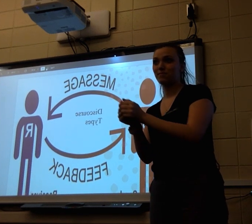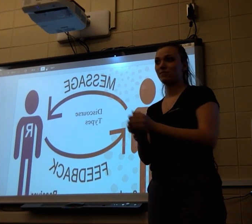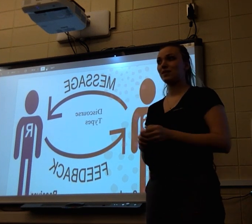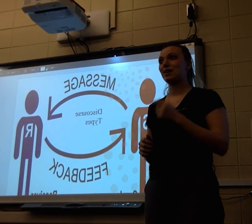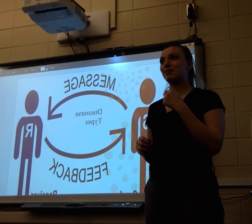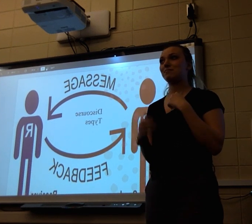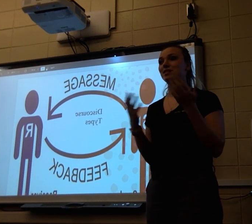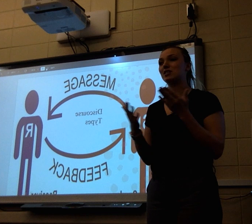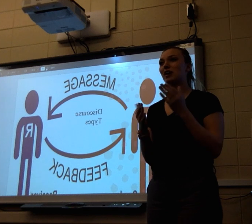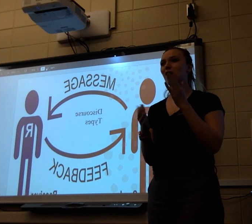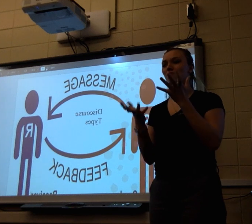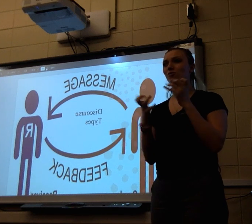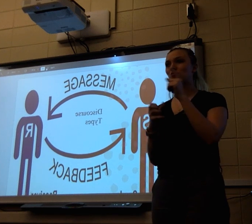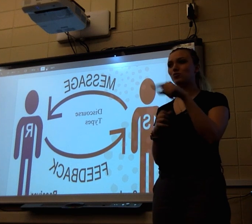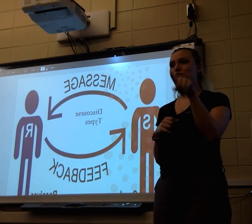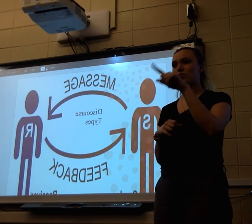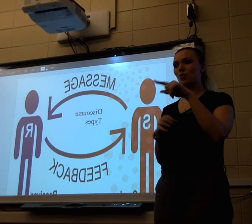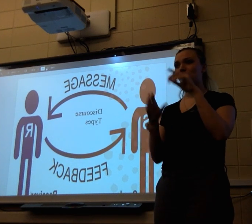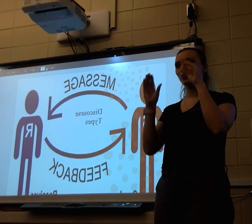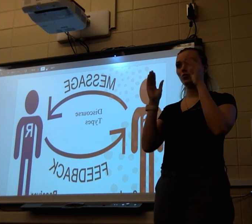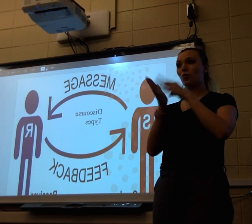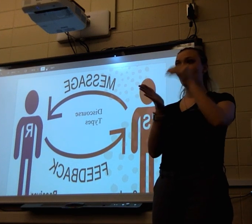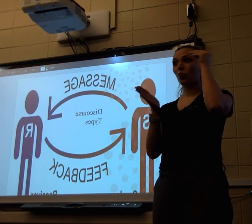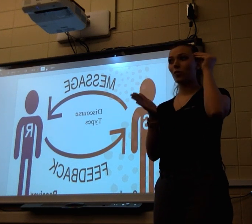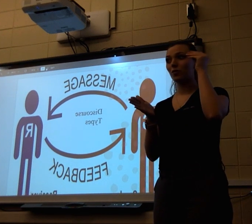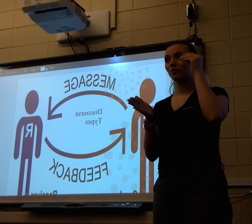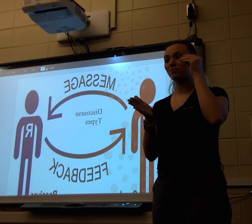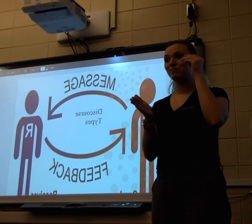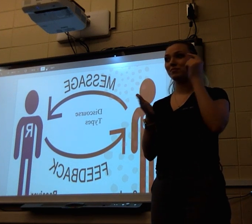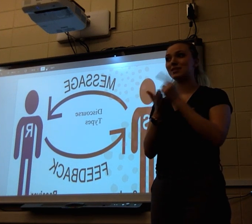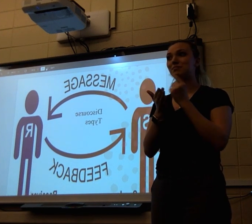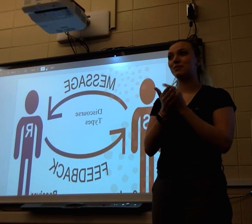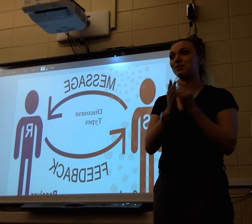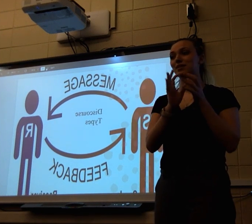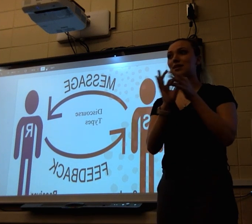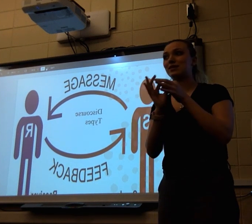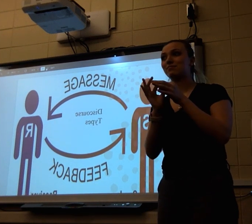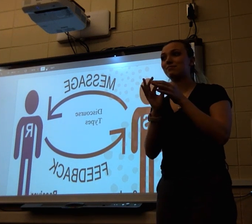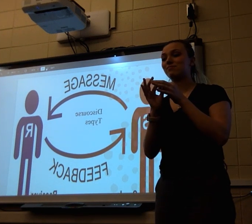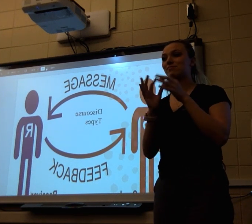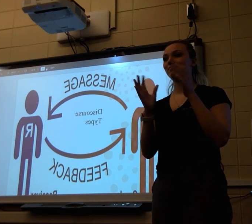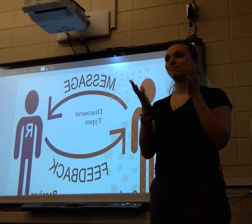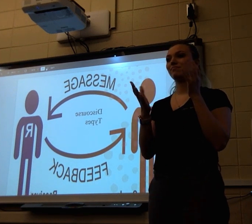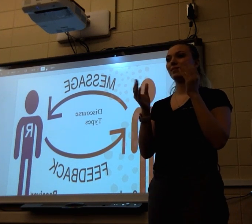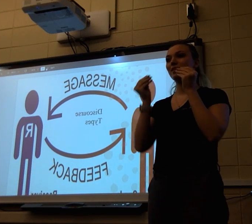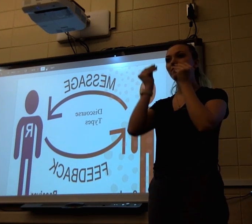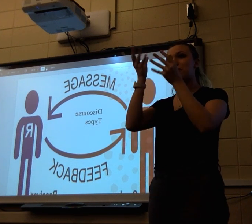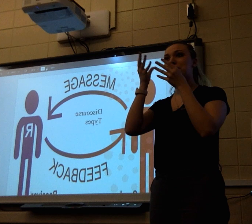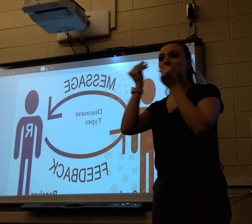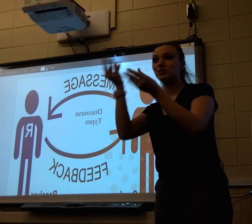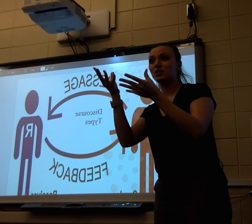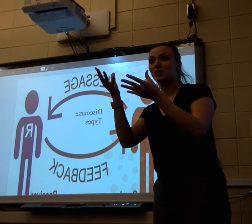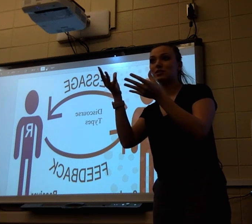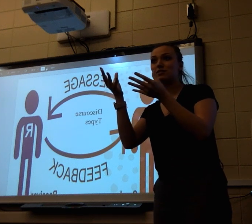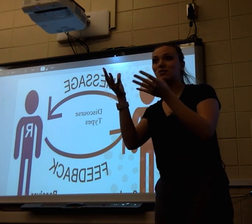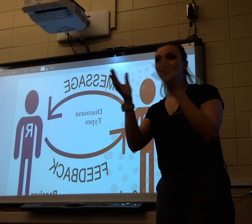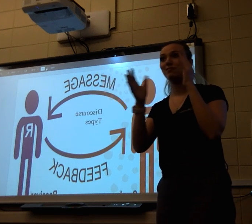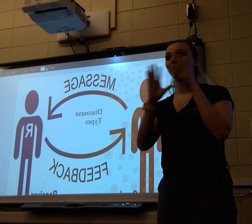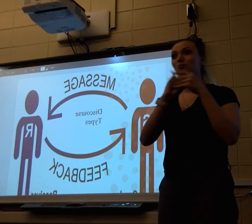might be interspersed with some narratives in there, right? Because I'm telling a story, so that's going to change what are going to be some language features